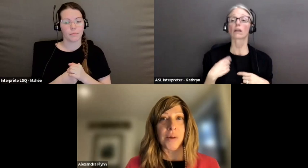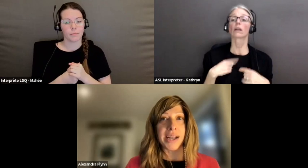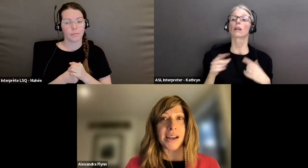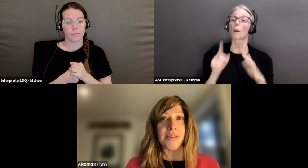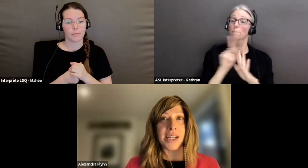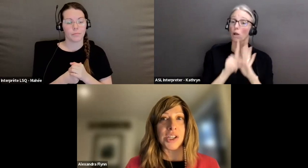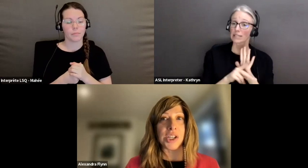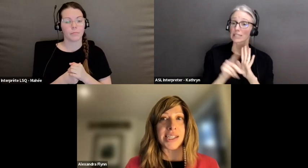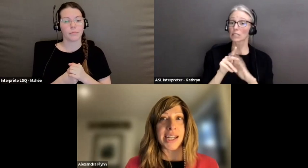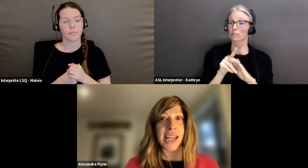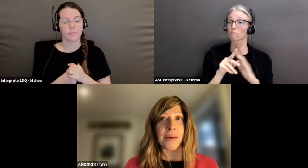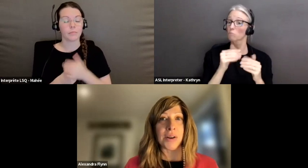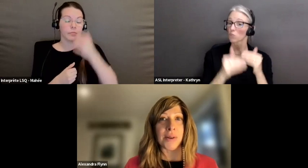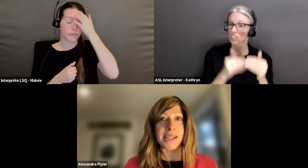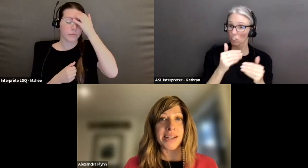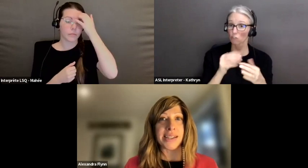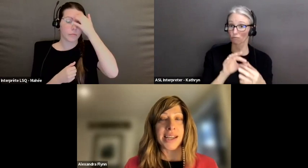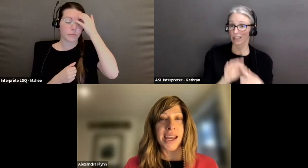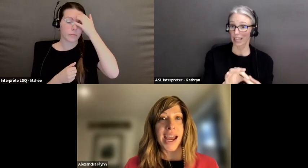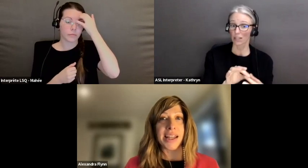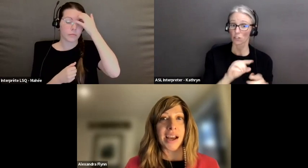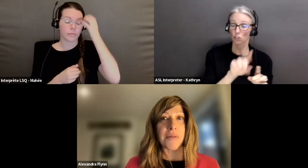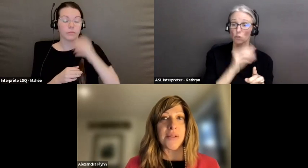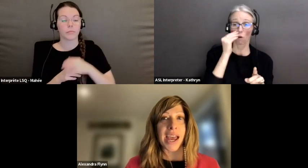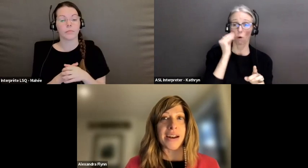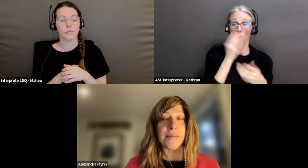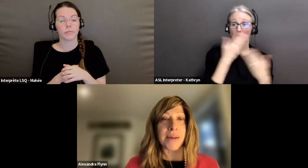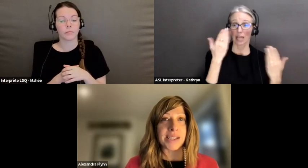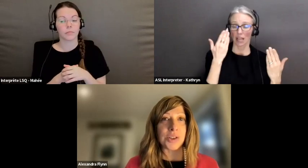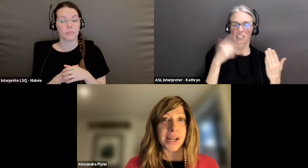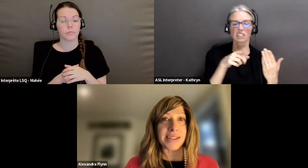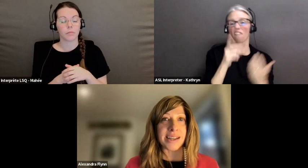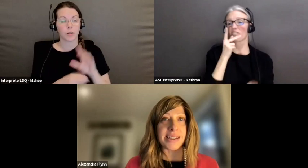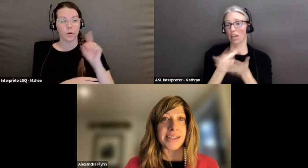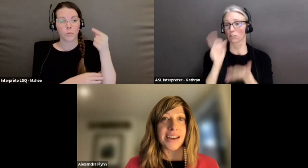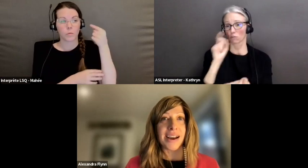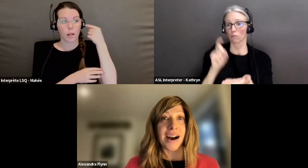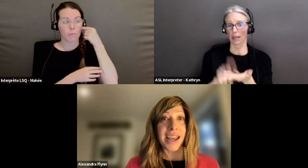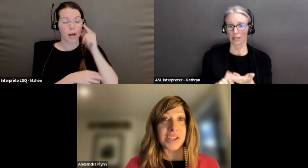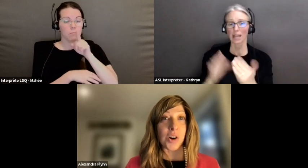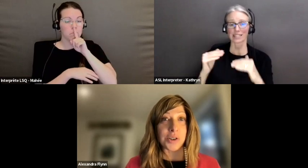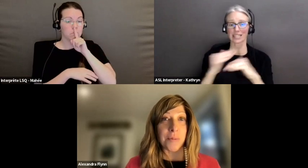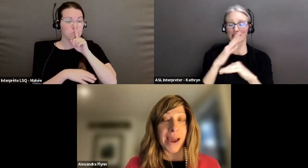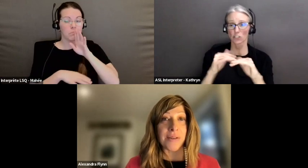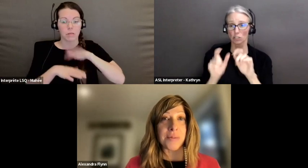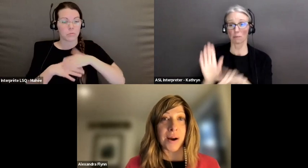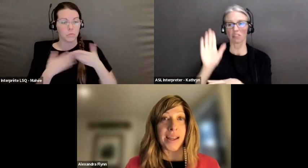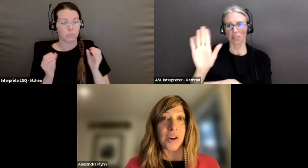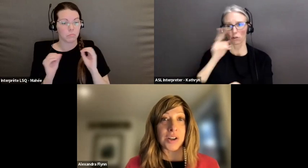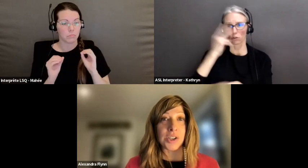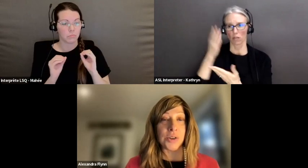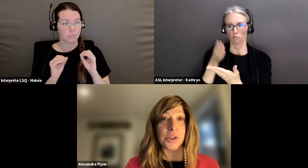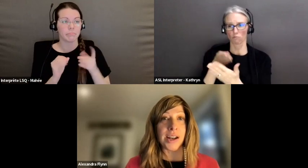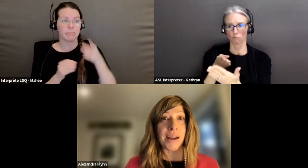the rights of Indigenous encampment residents. And the Government of Canada must address this. It is also bound by